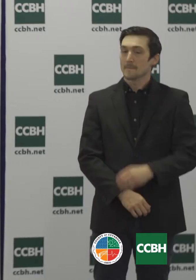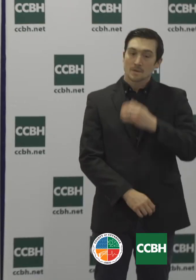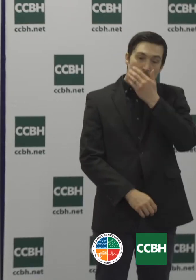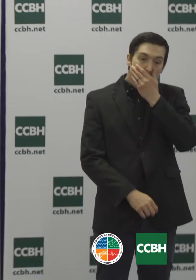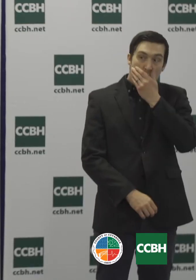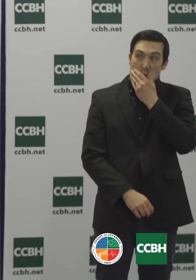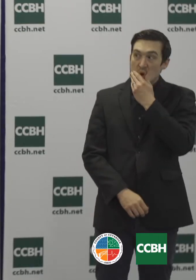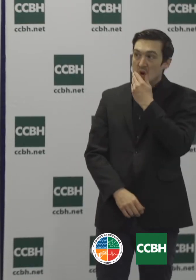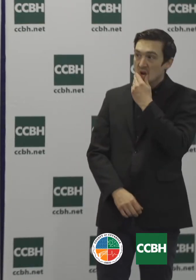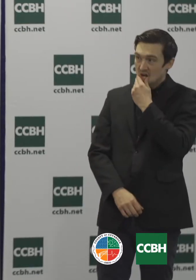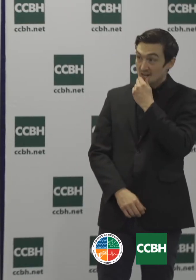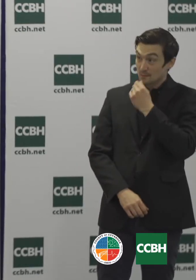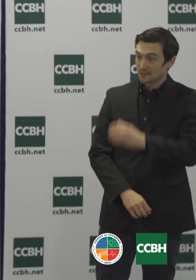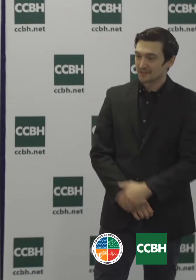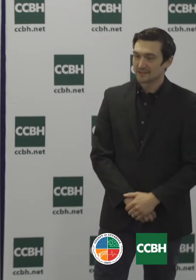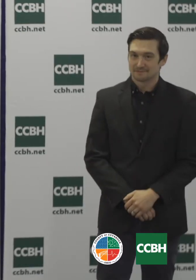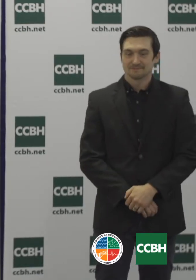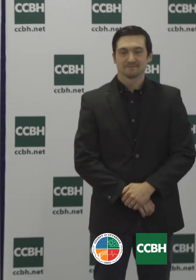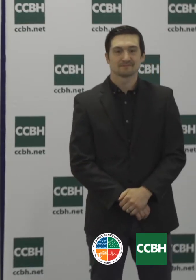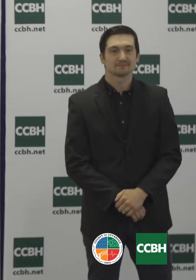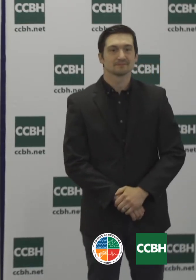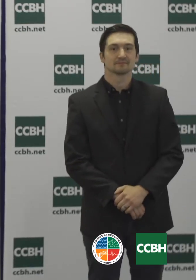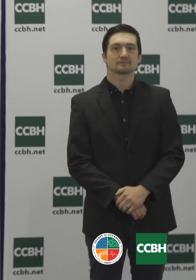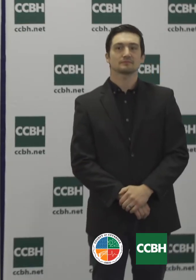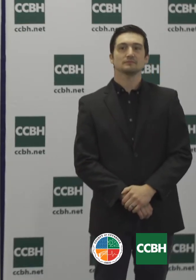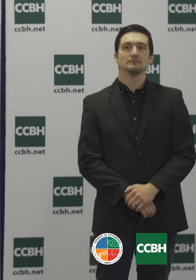warm up here. Just a second. Morning, Paul.